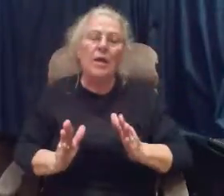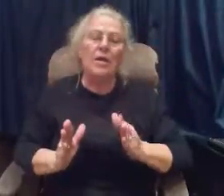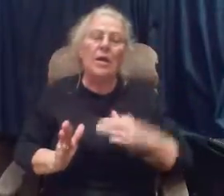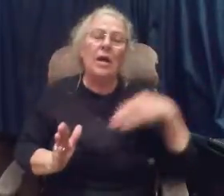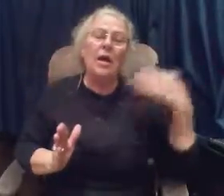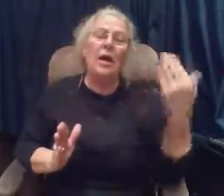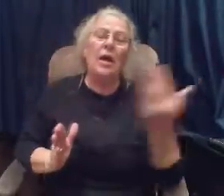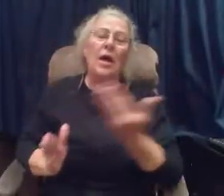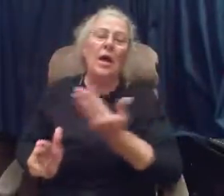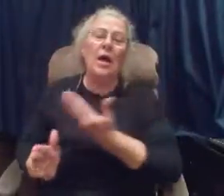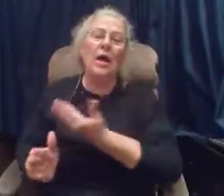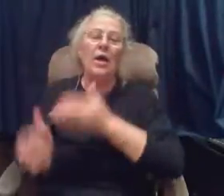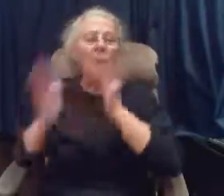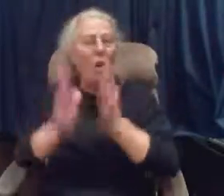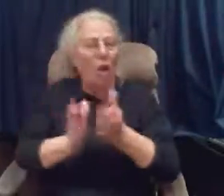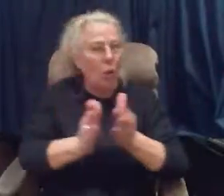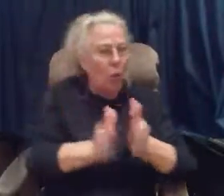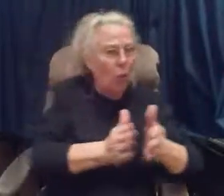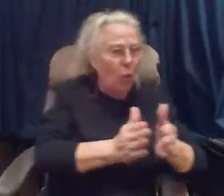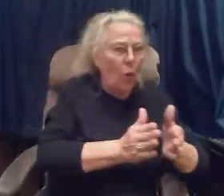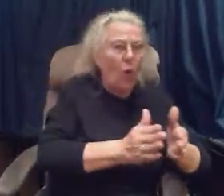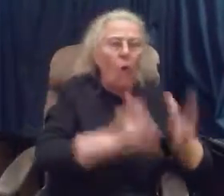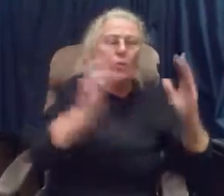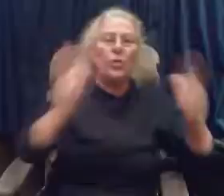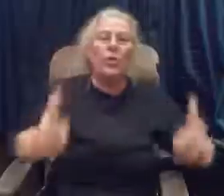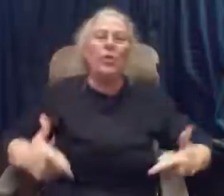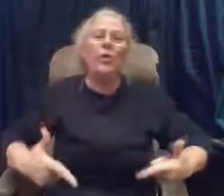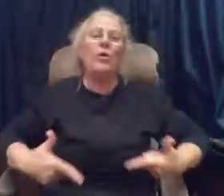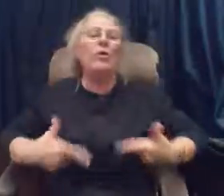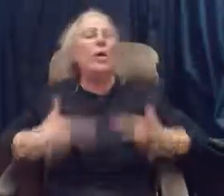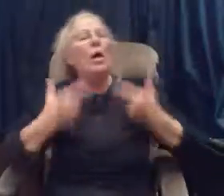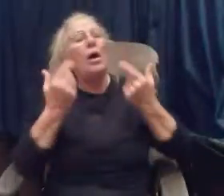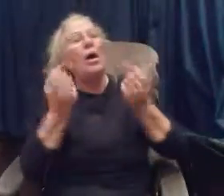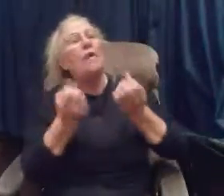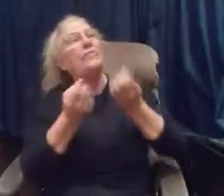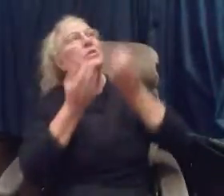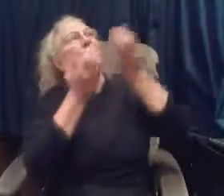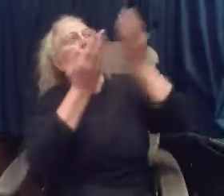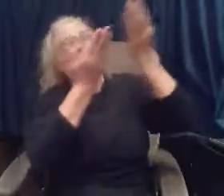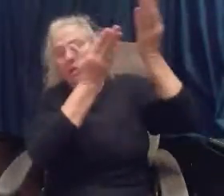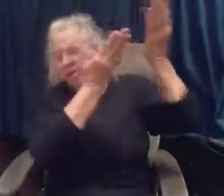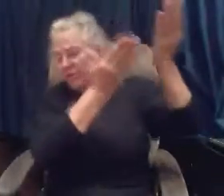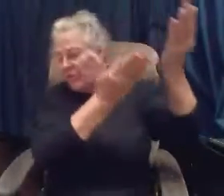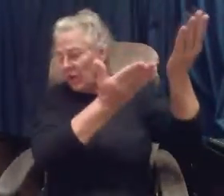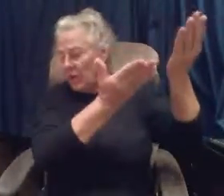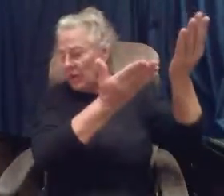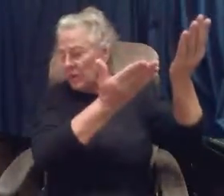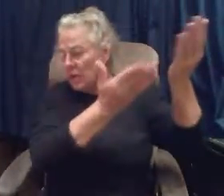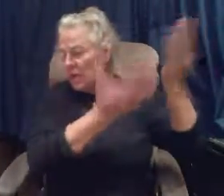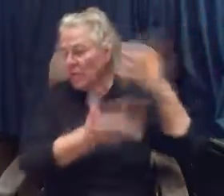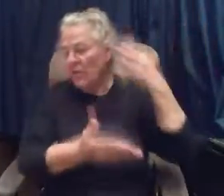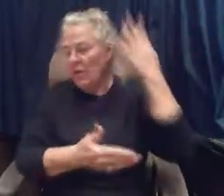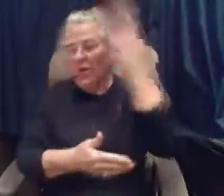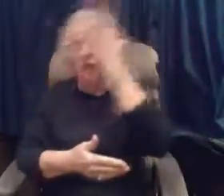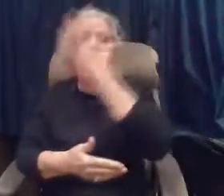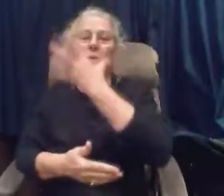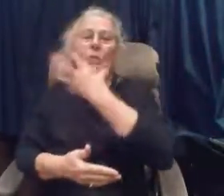and let our ordered lives confess